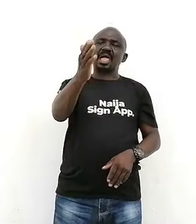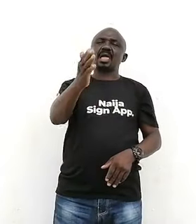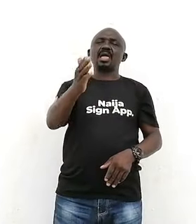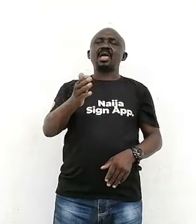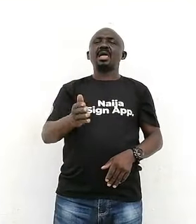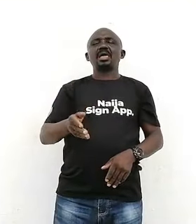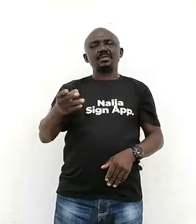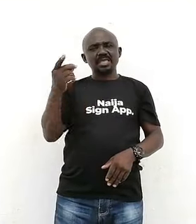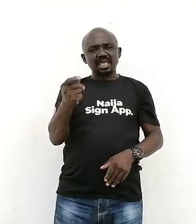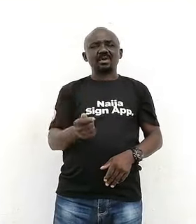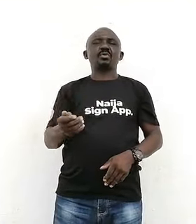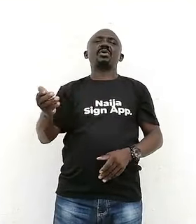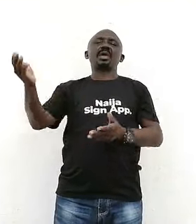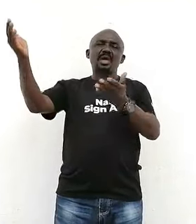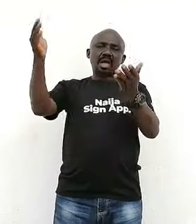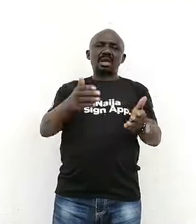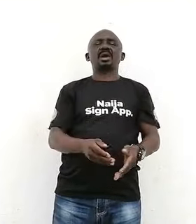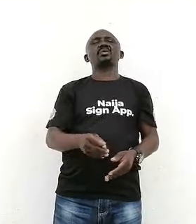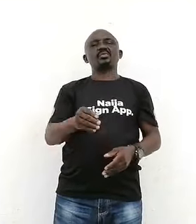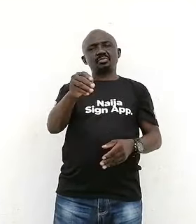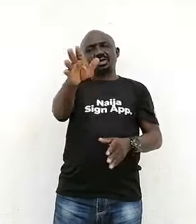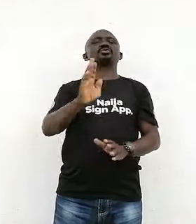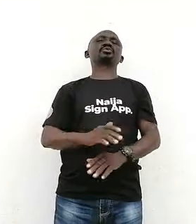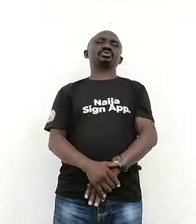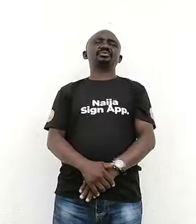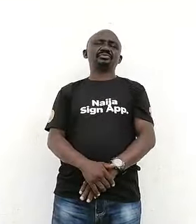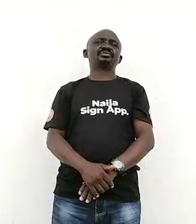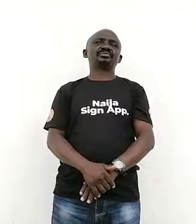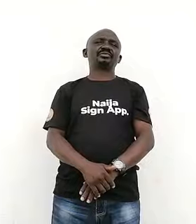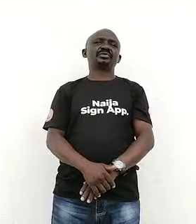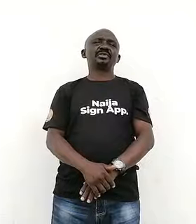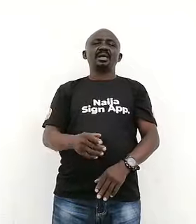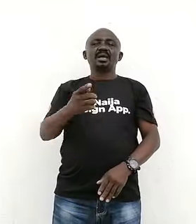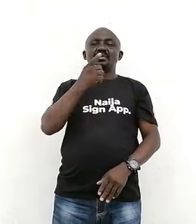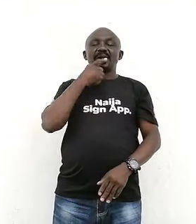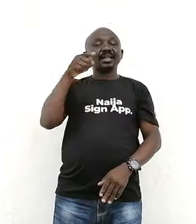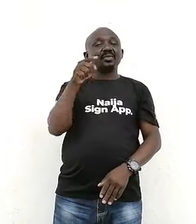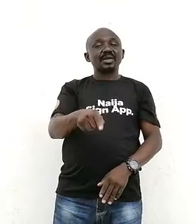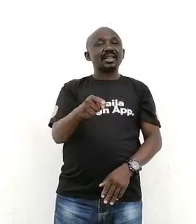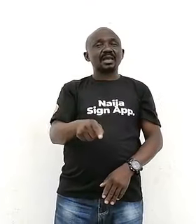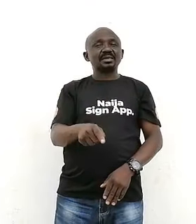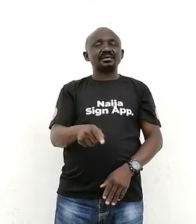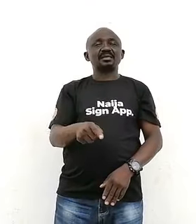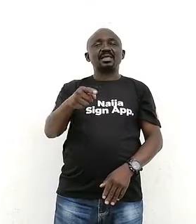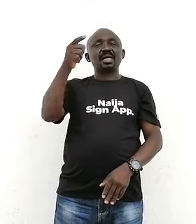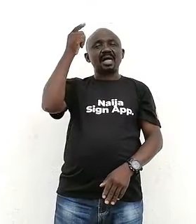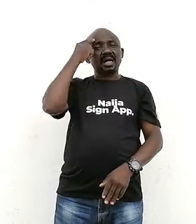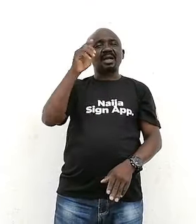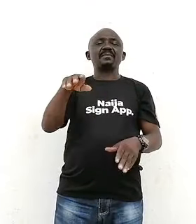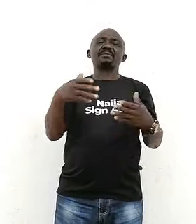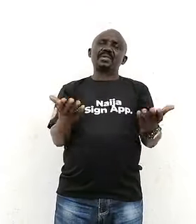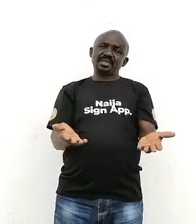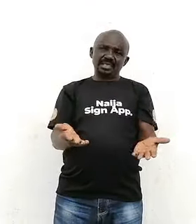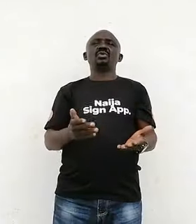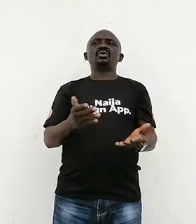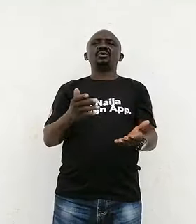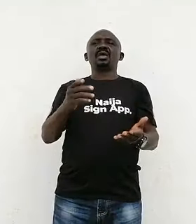we have been trending the topic linguistic diversity and multilingualism. And this is because